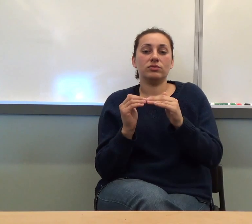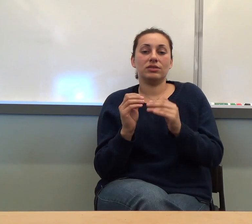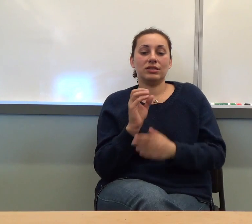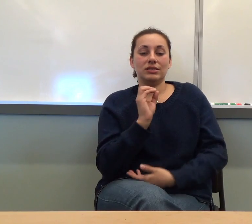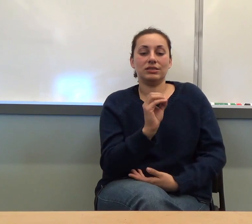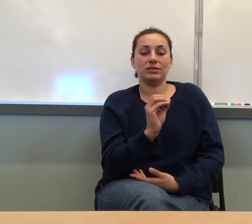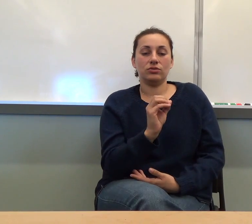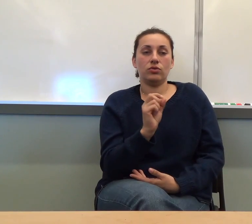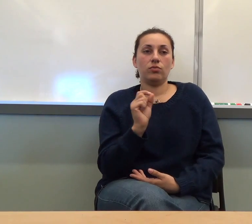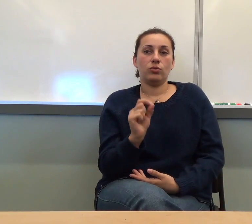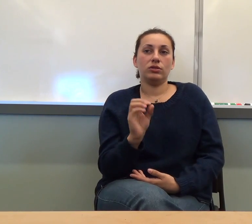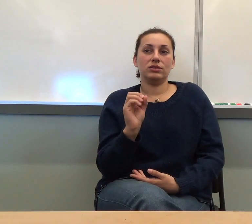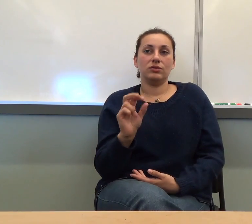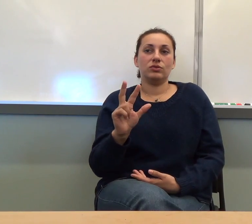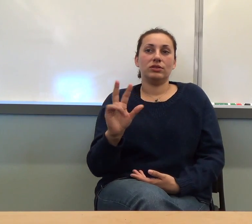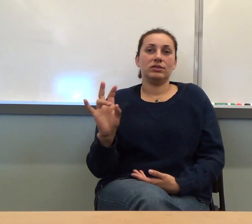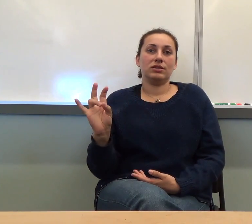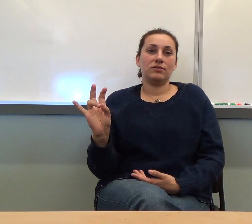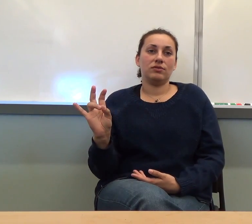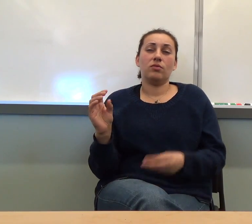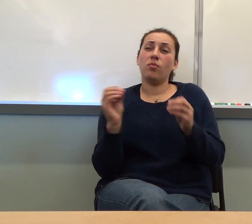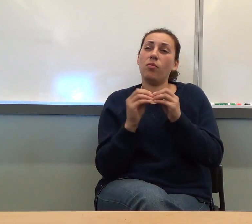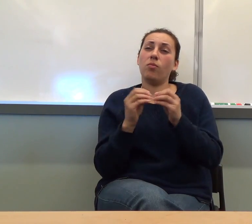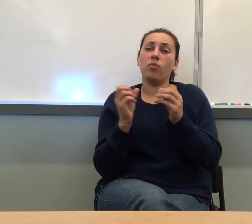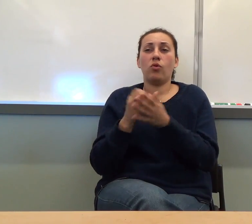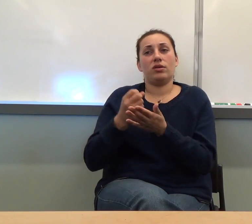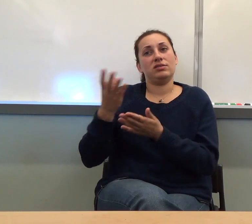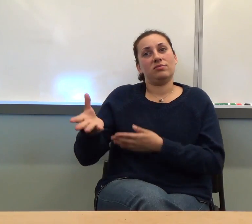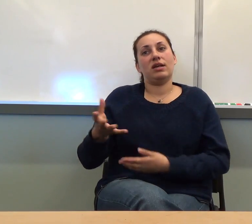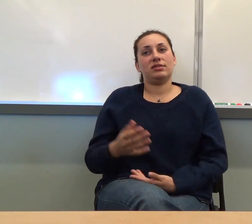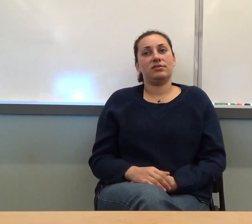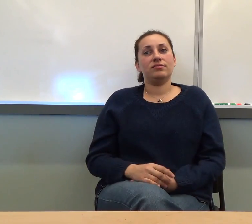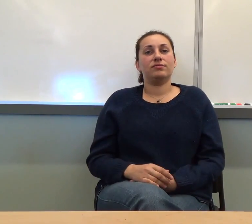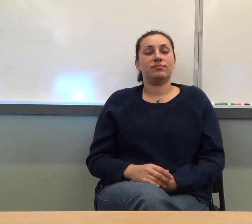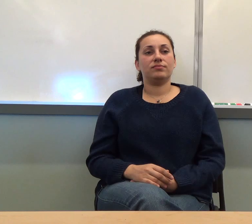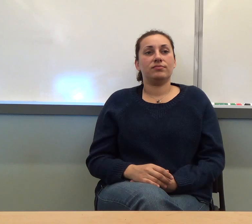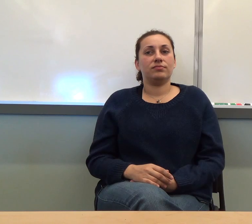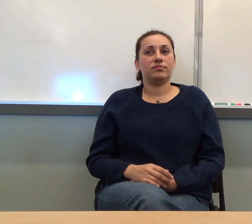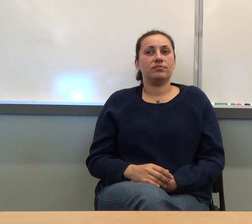0.037. So this is more expensive. All right, now let's see what this is.